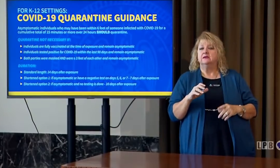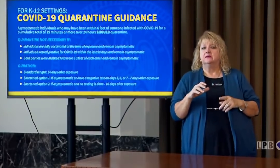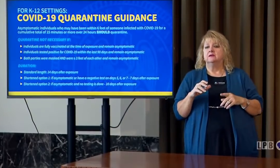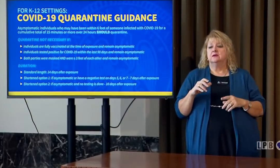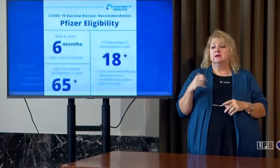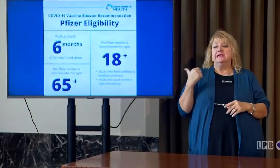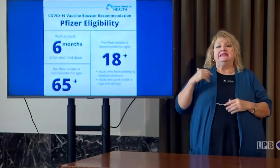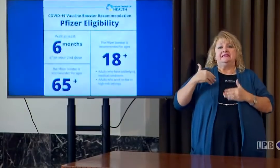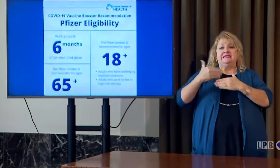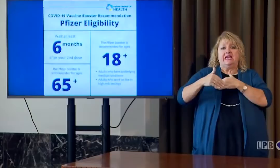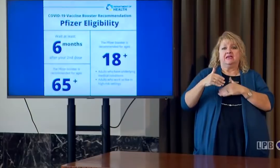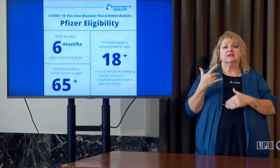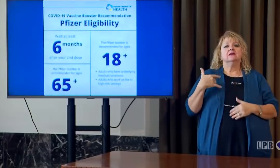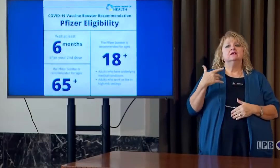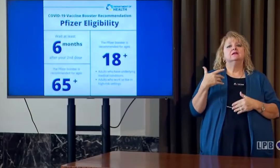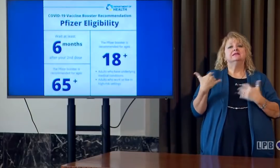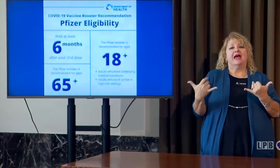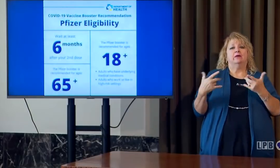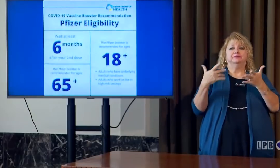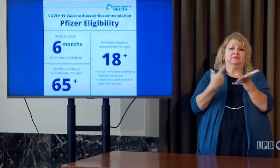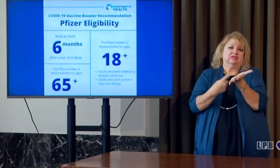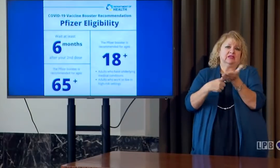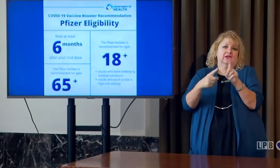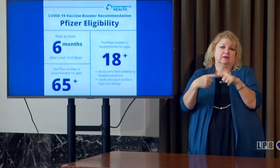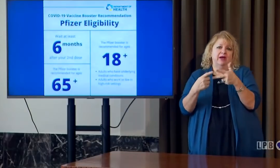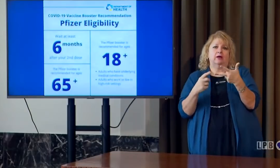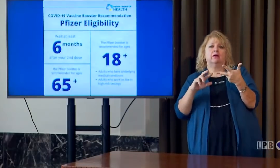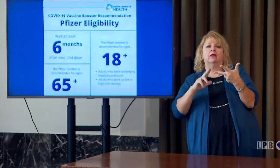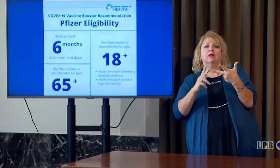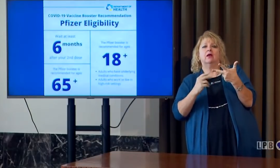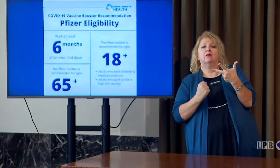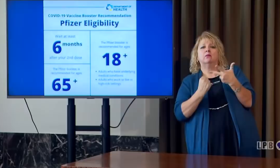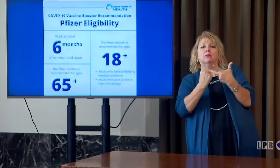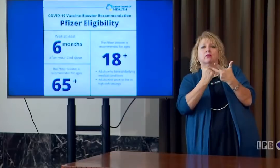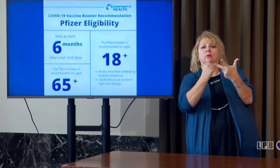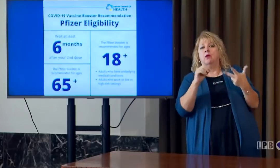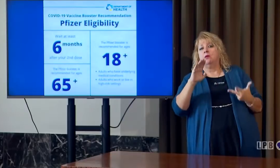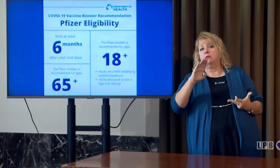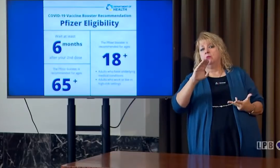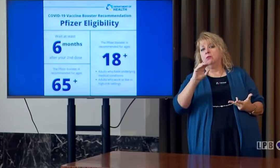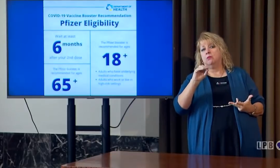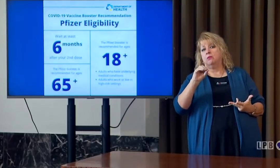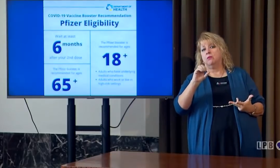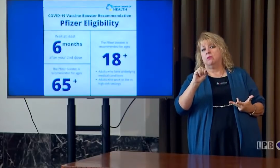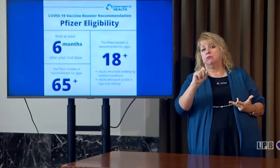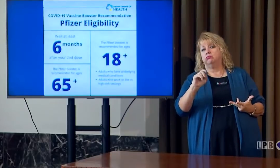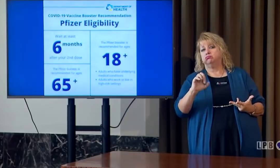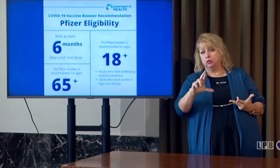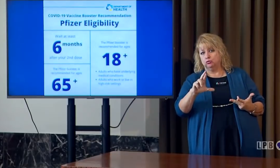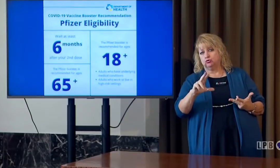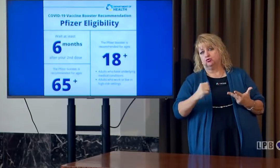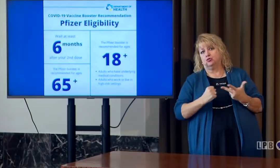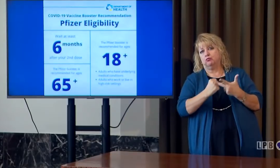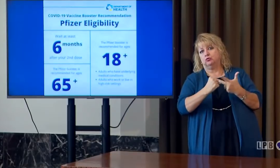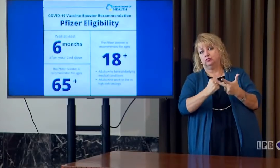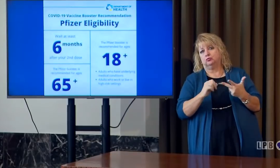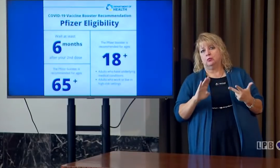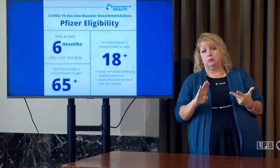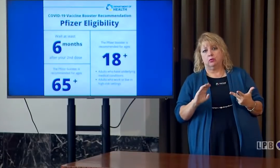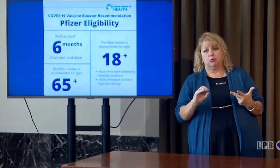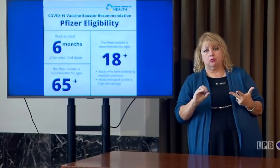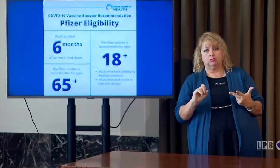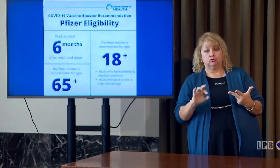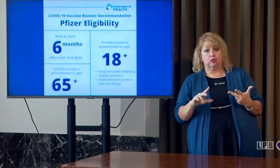talk about booster shots because there's been news over the past couple weeks, and it might get a little bit confusing. At this point in time, all